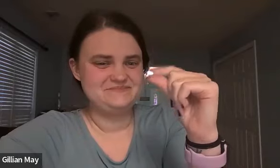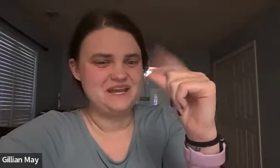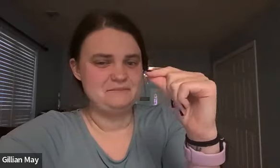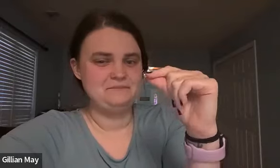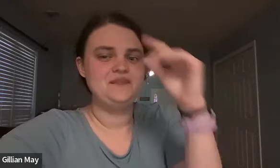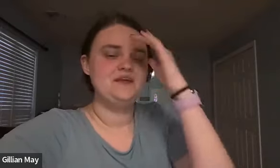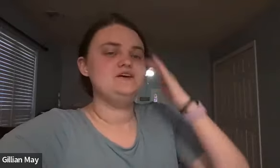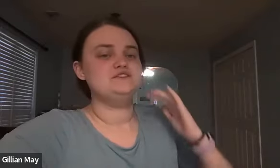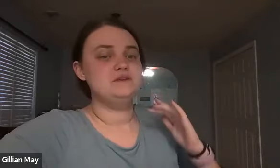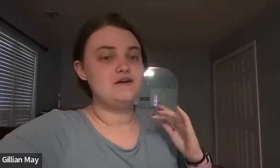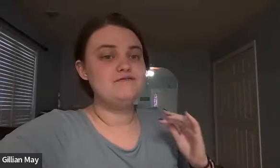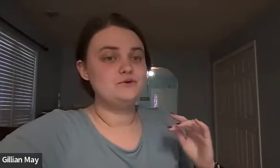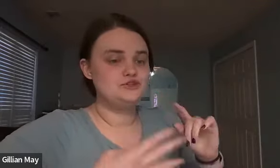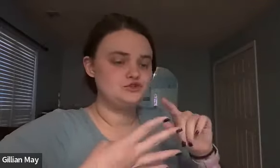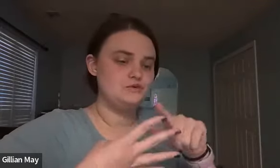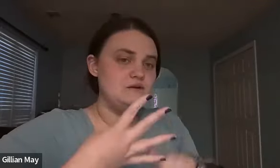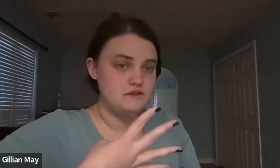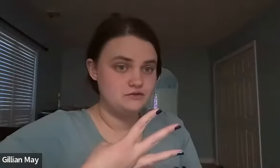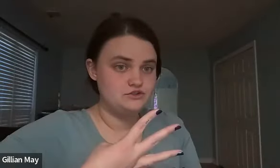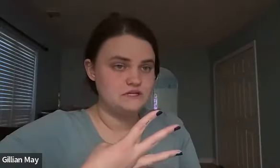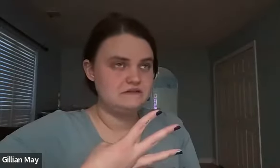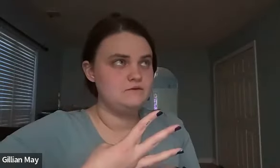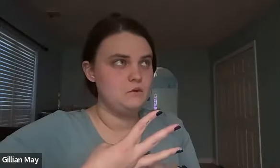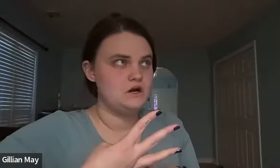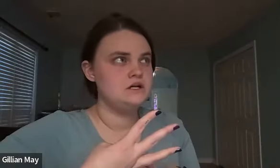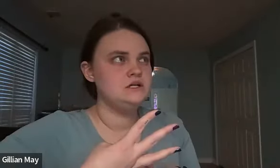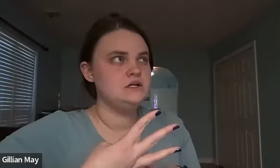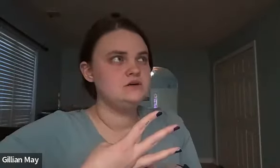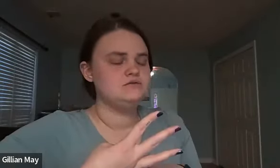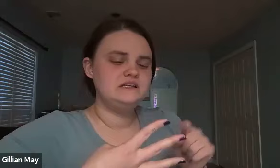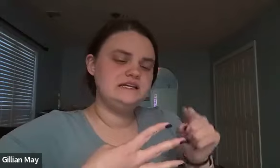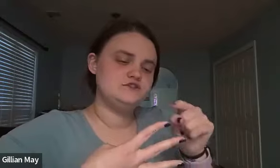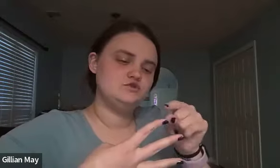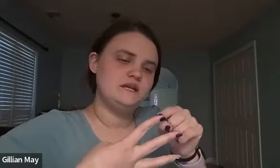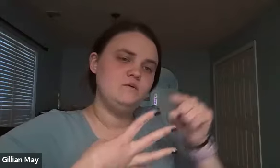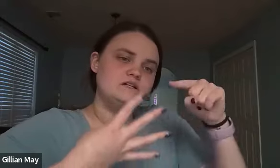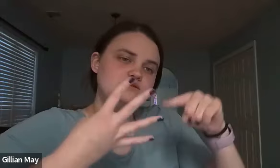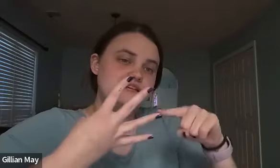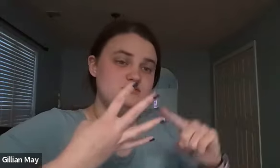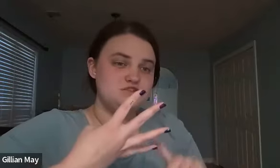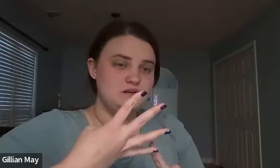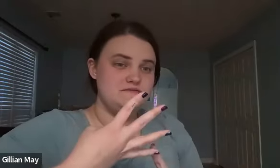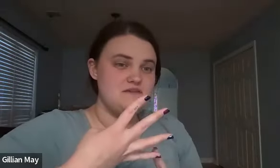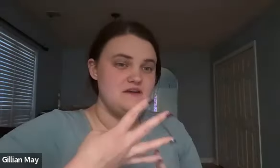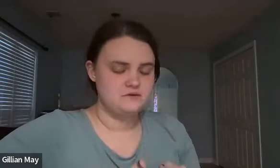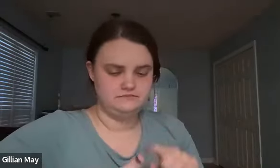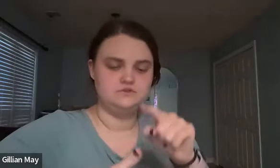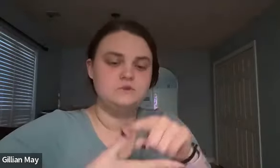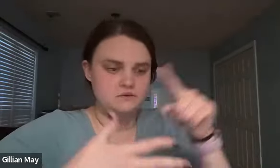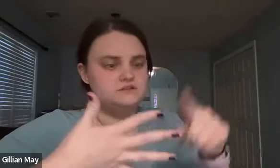Okay. So now for 21 through 24, really 21, 23, and 25 have their 21,